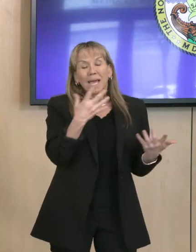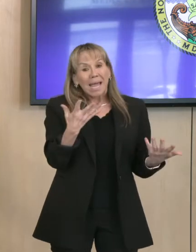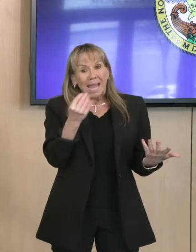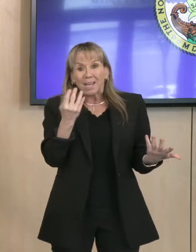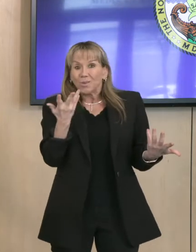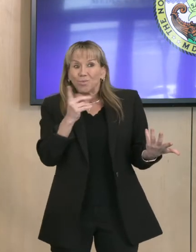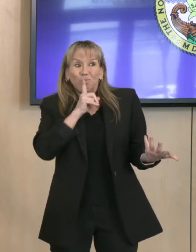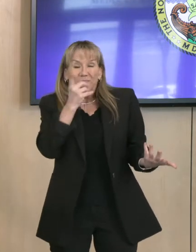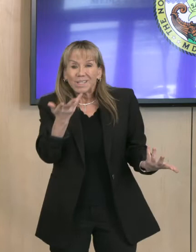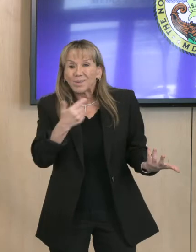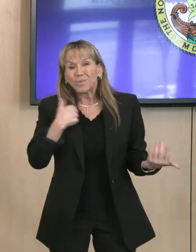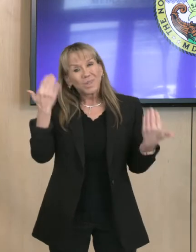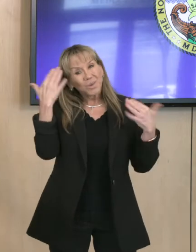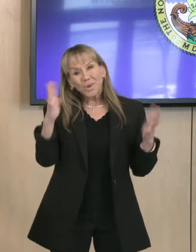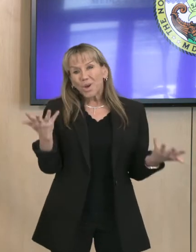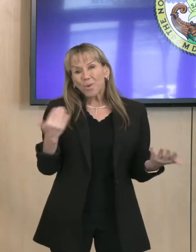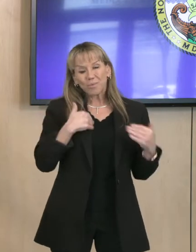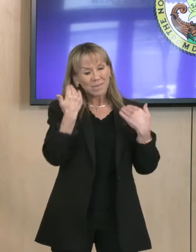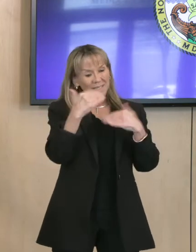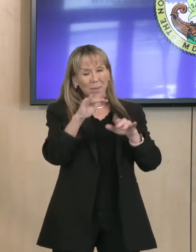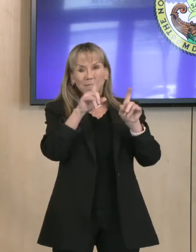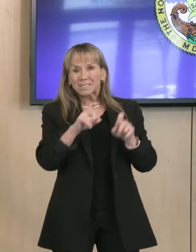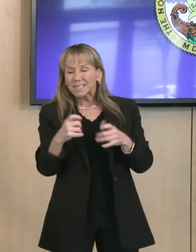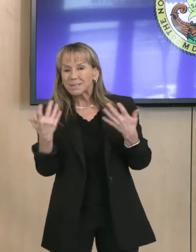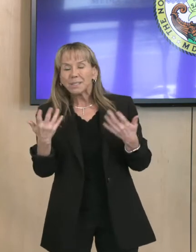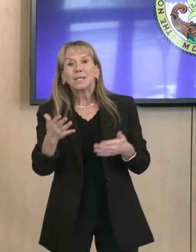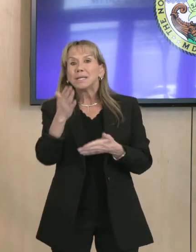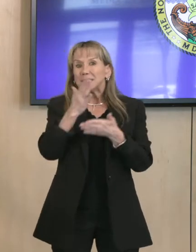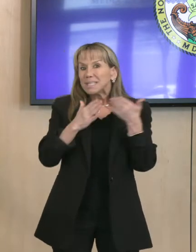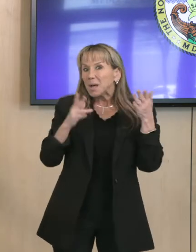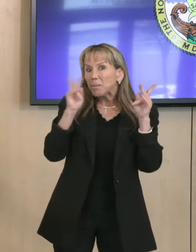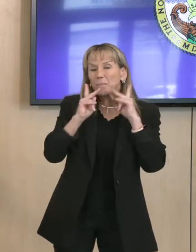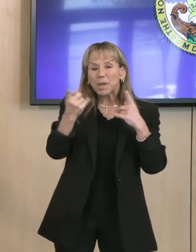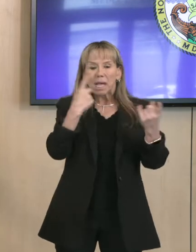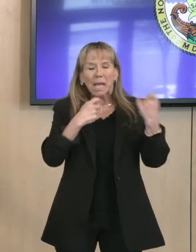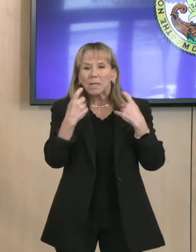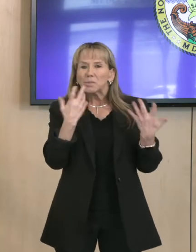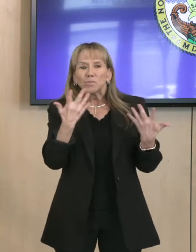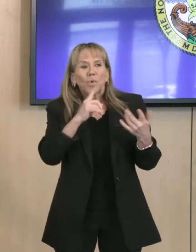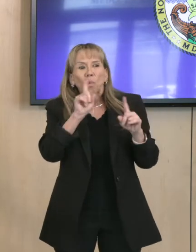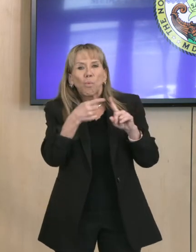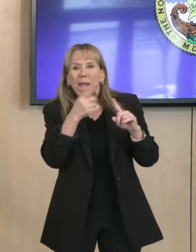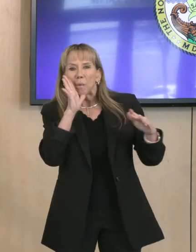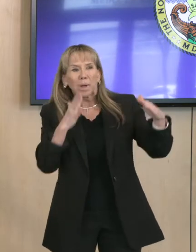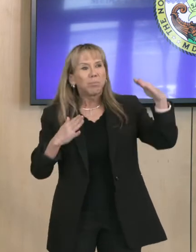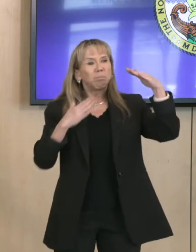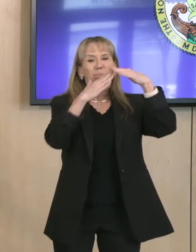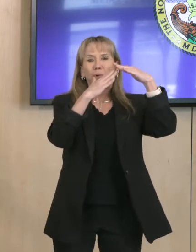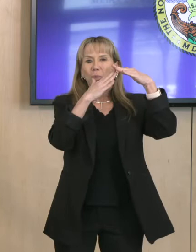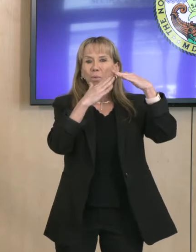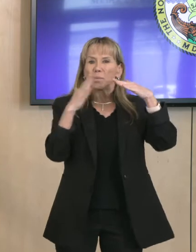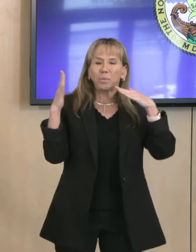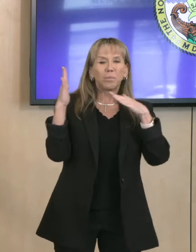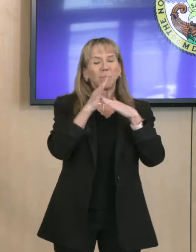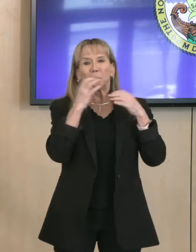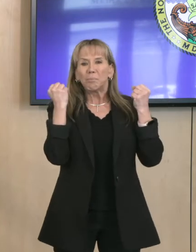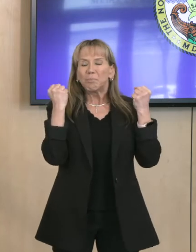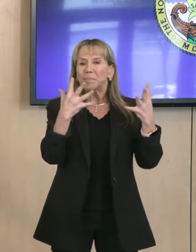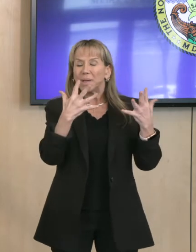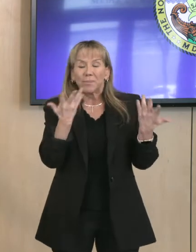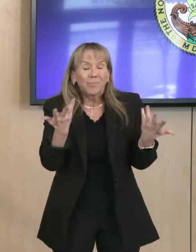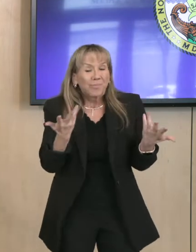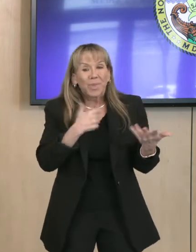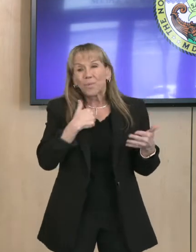reality is we don't know. We get questions about what day it is exactly that we will peak and when that will happen, and the reality is on